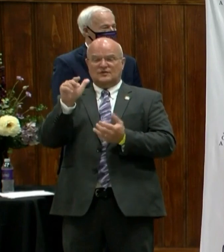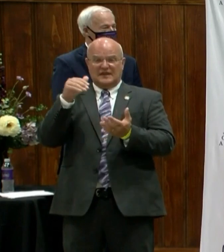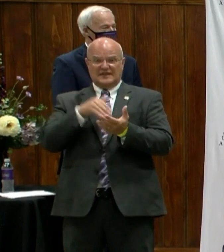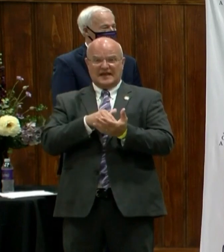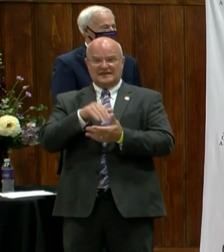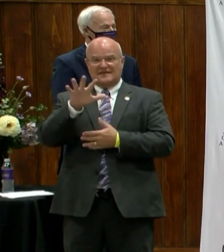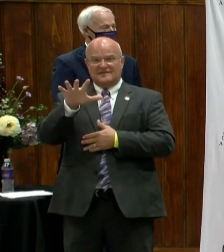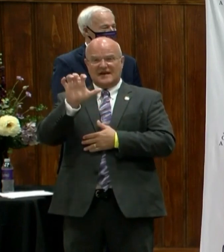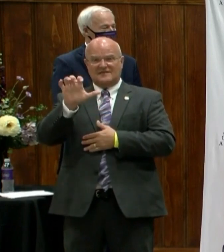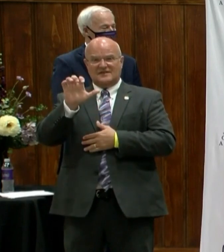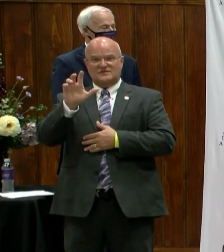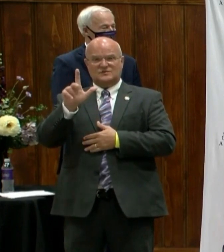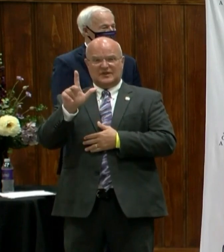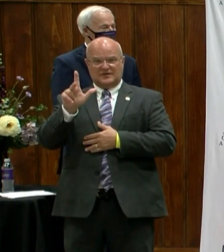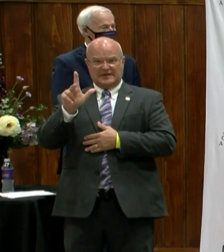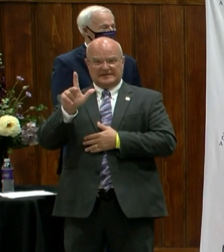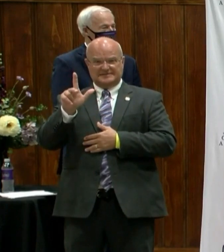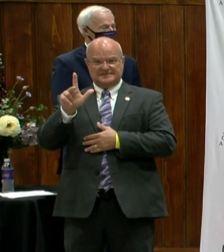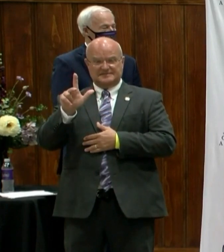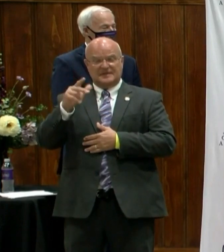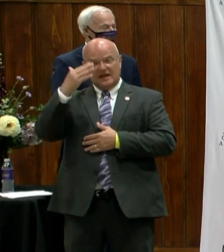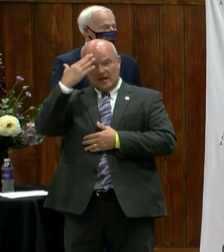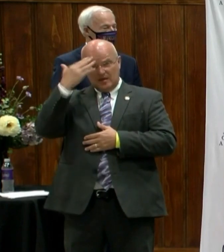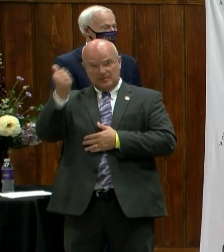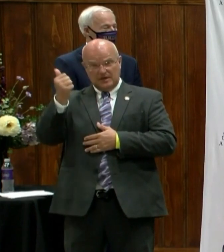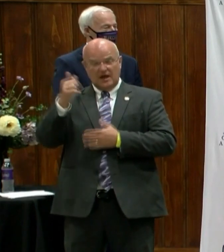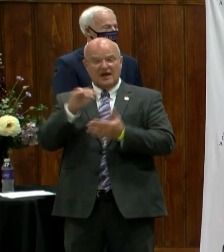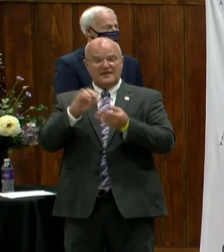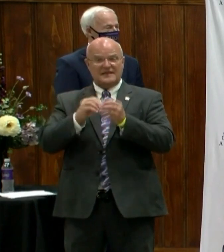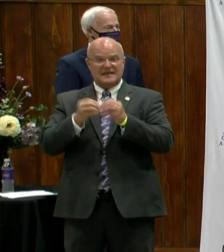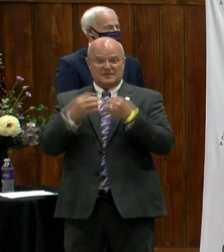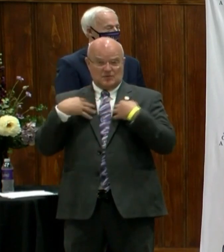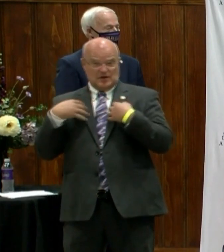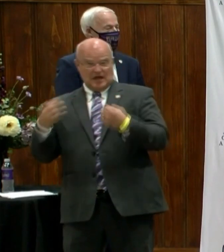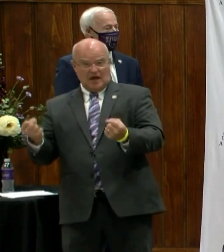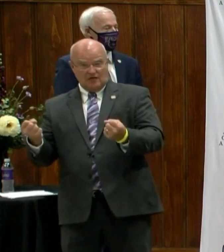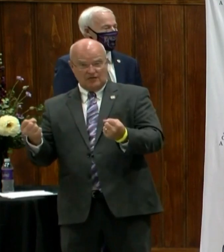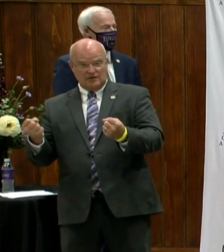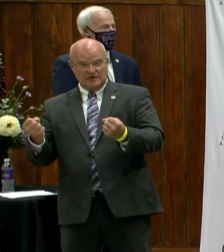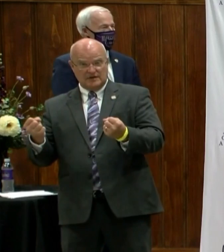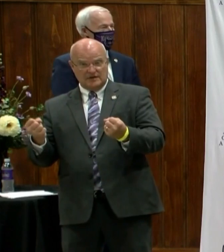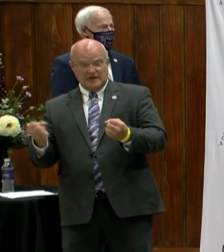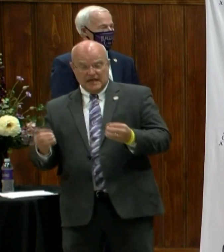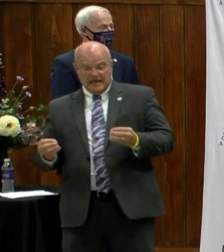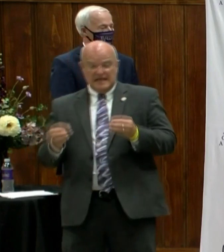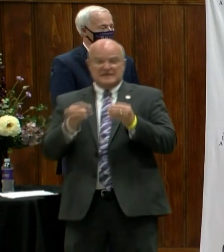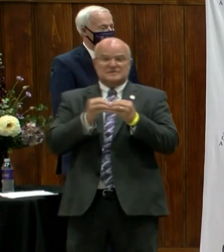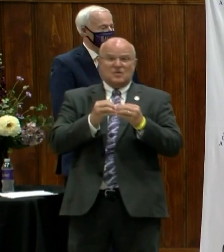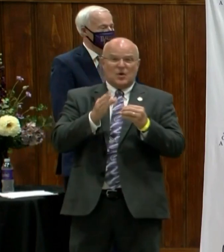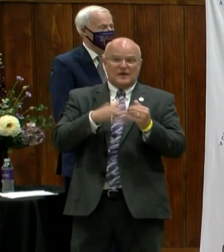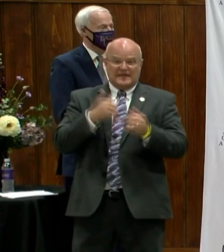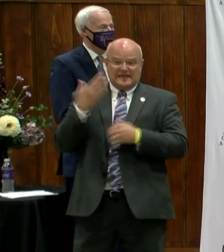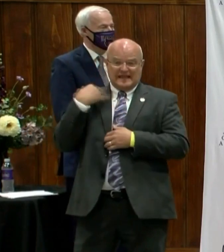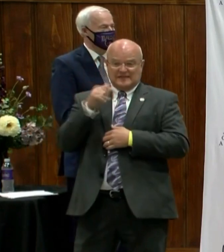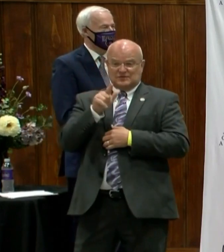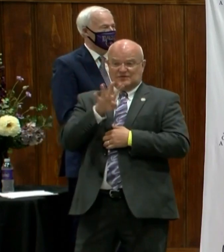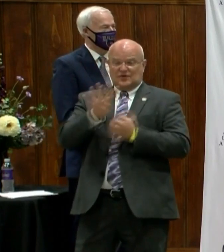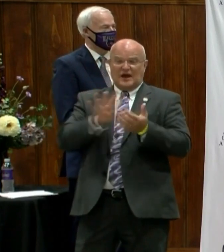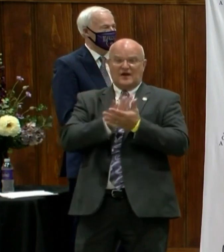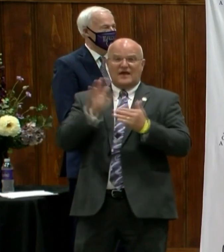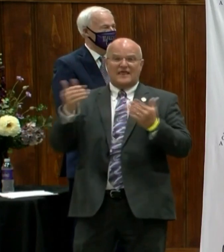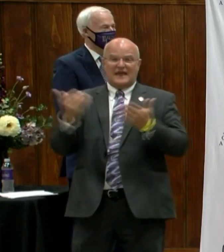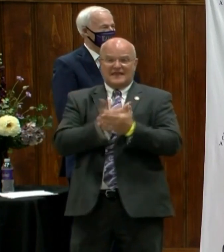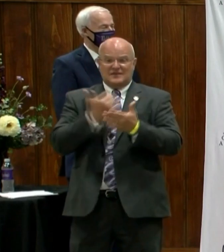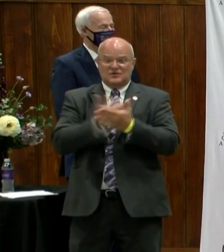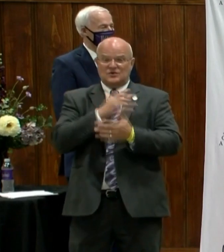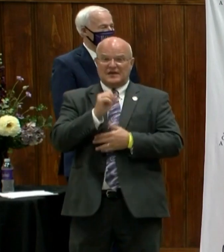23,523. And because the number recovered is more over the last 24 hours than the number of